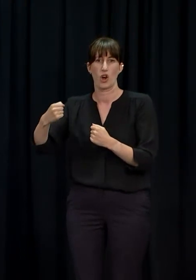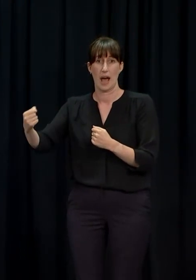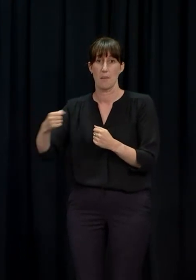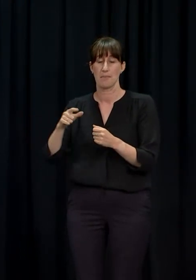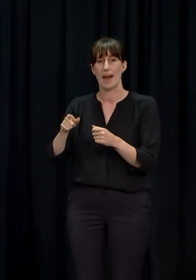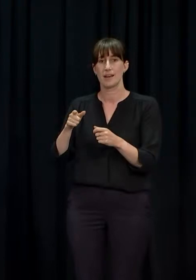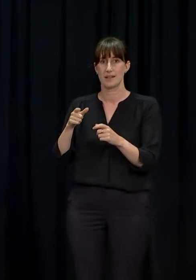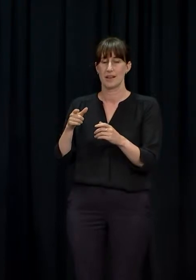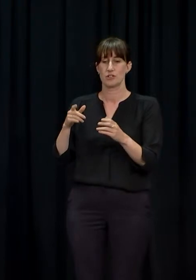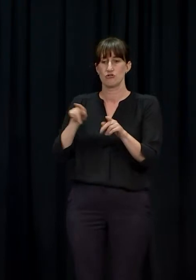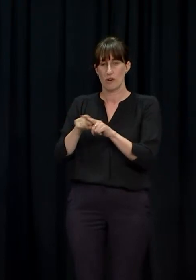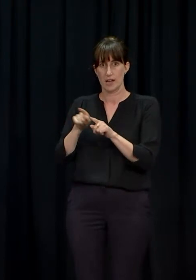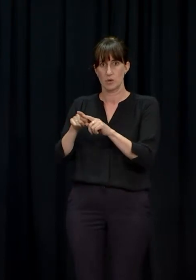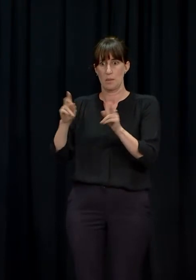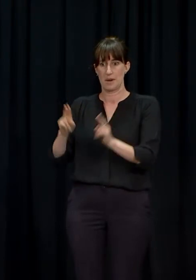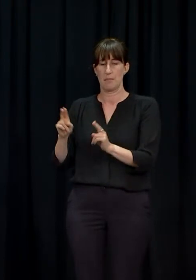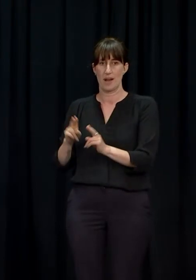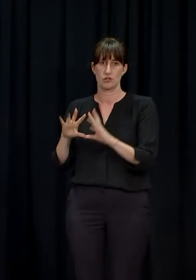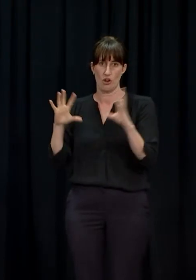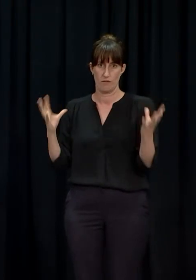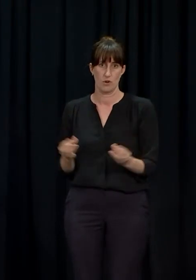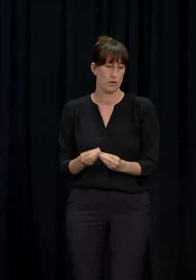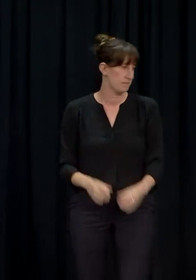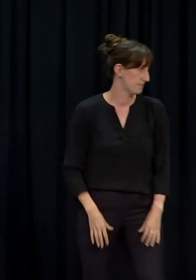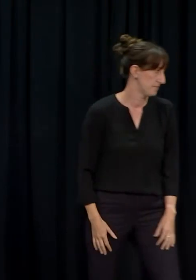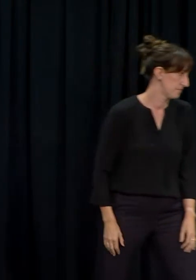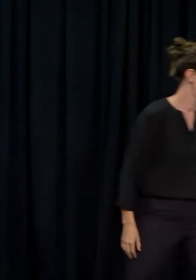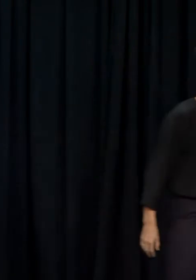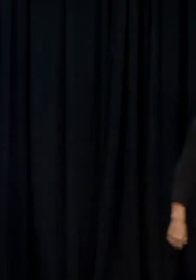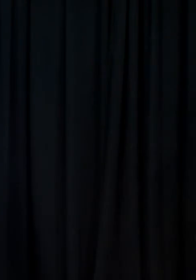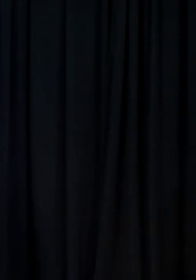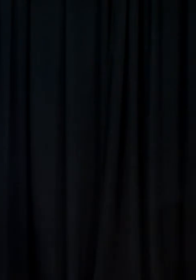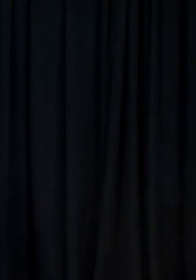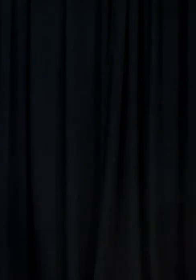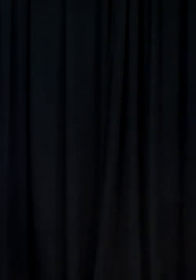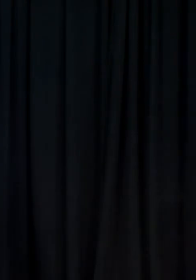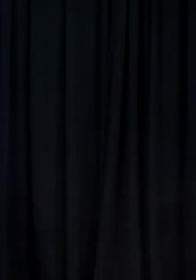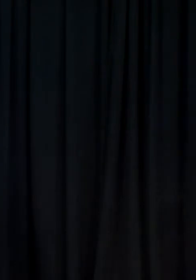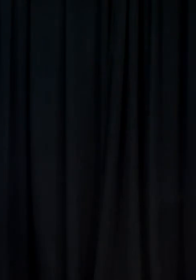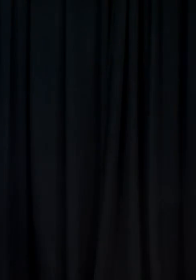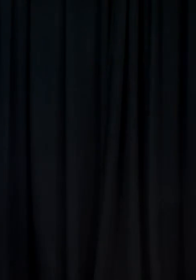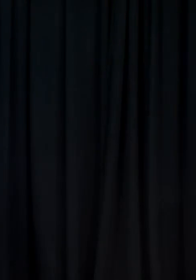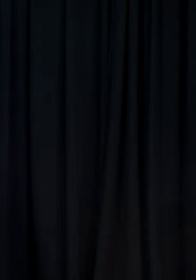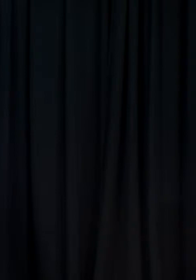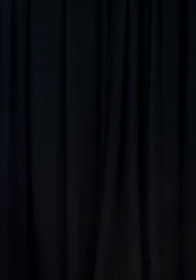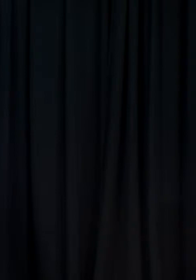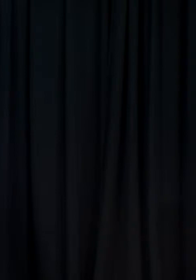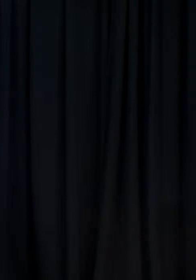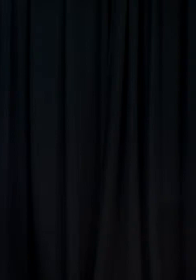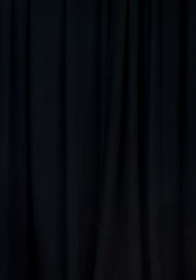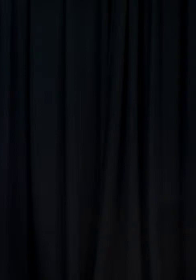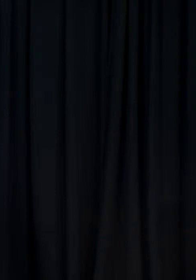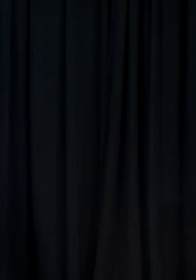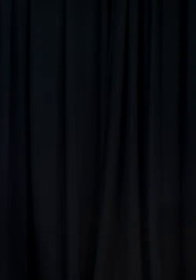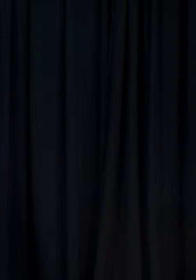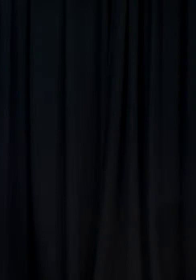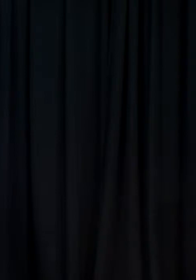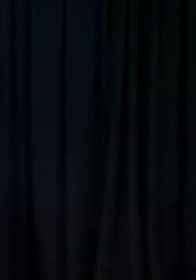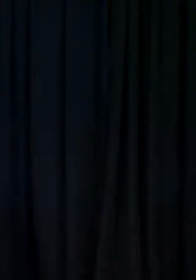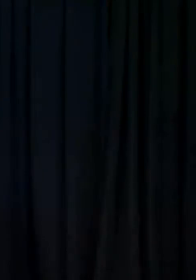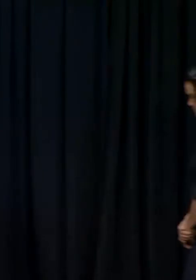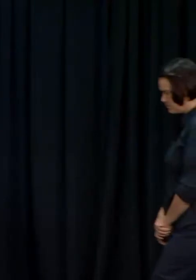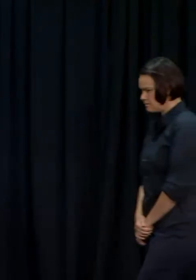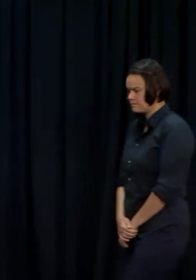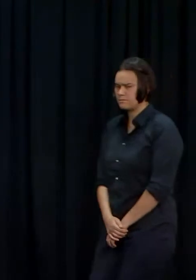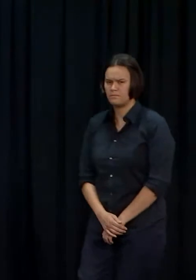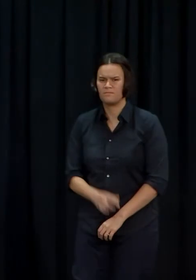by isolating at home. Jane. Very specific guidance on who will be able to, which industries,